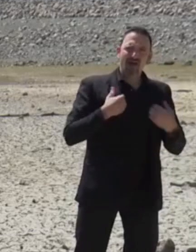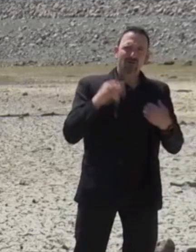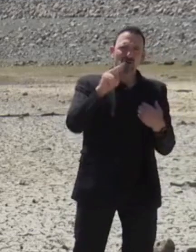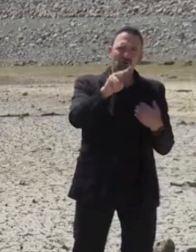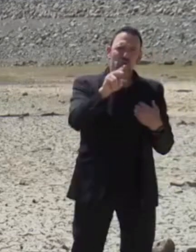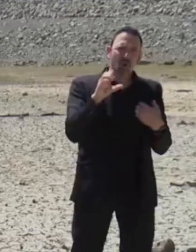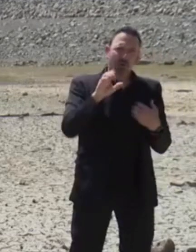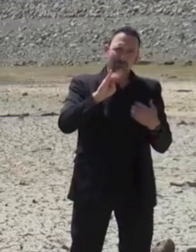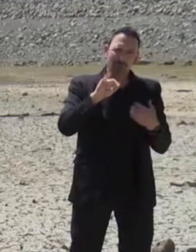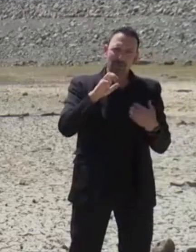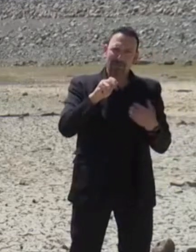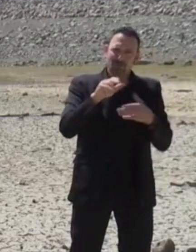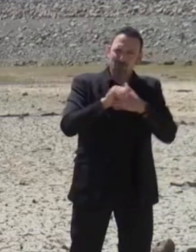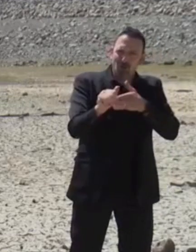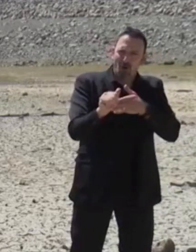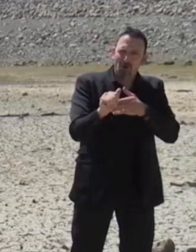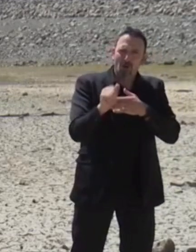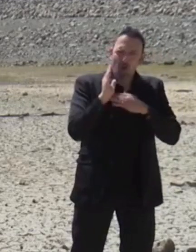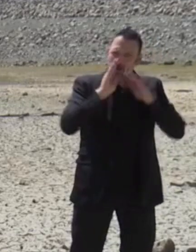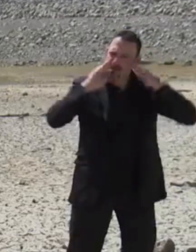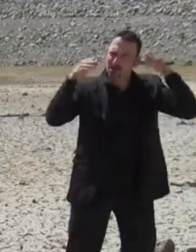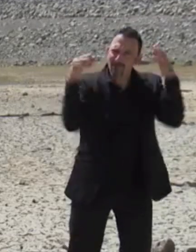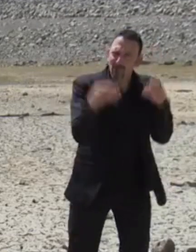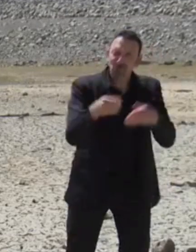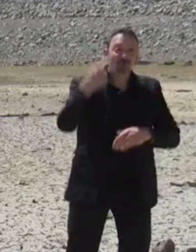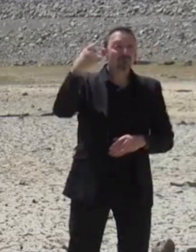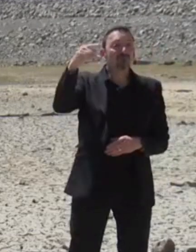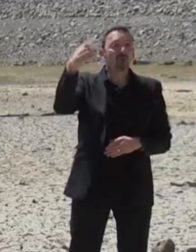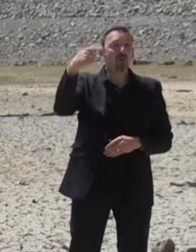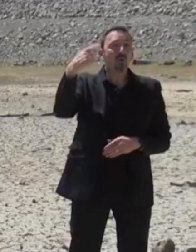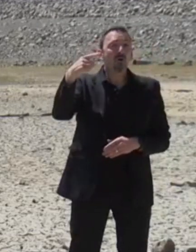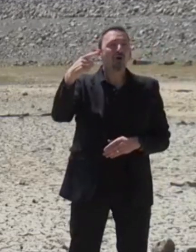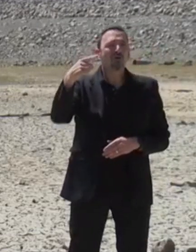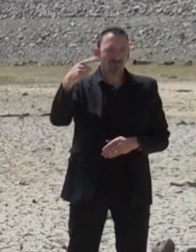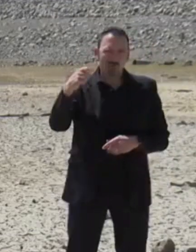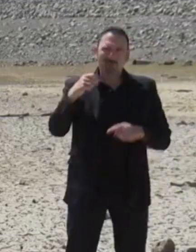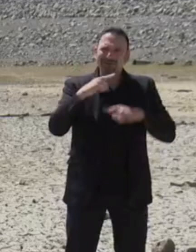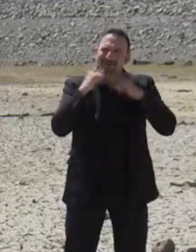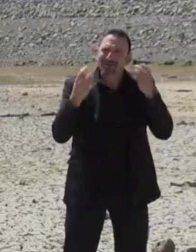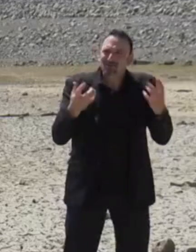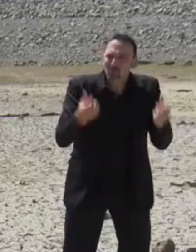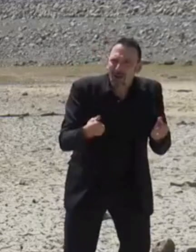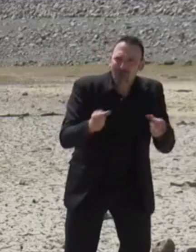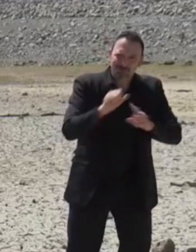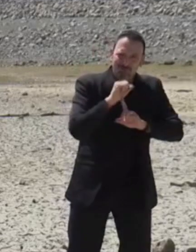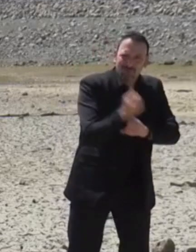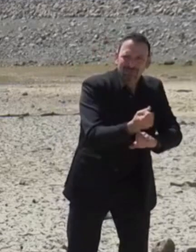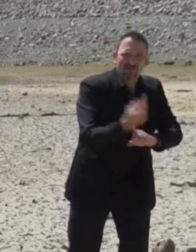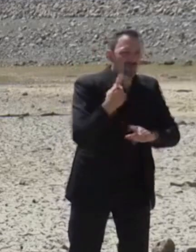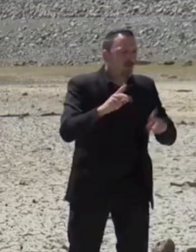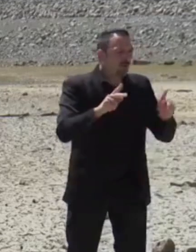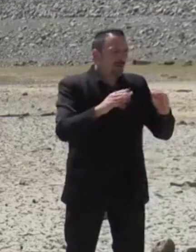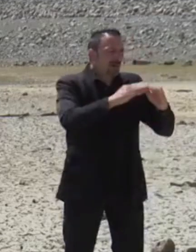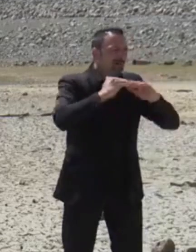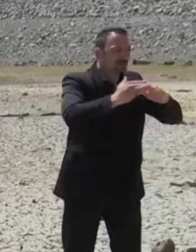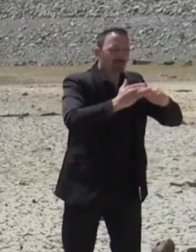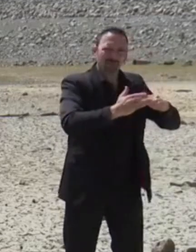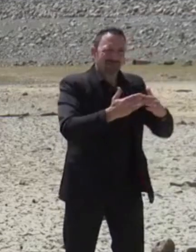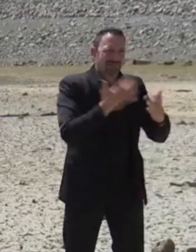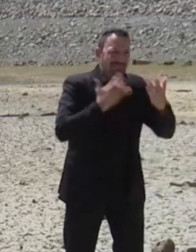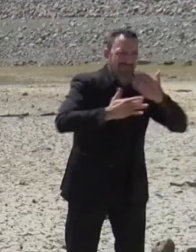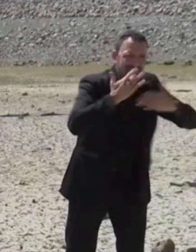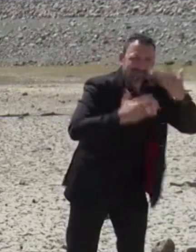budget package that will be laser focused on drought response for smaller, lower income communities, for homeowners that